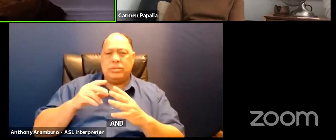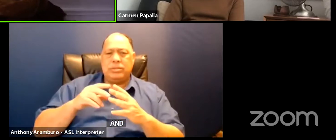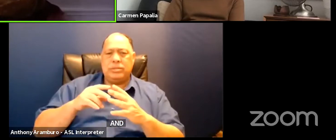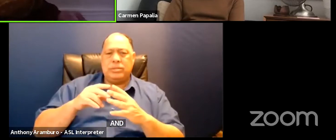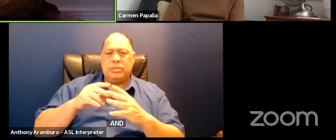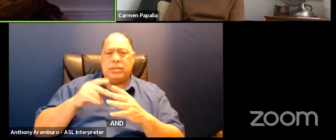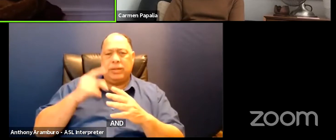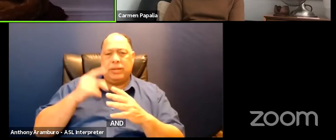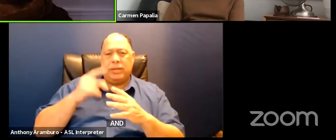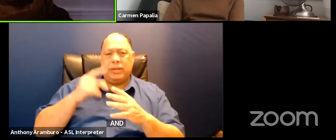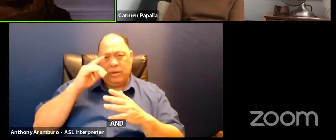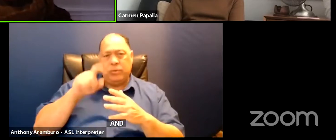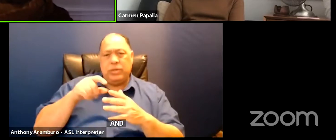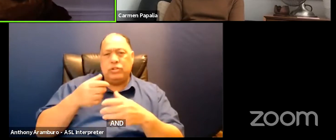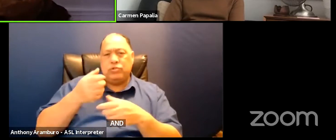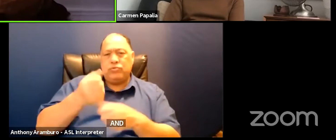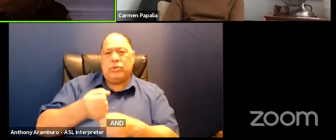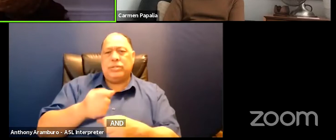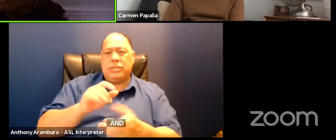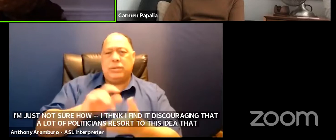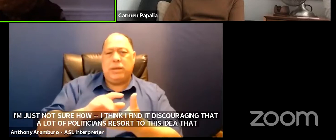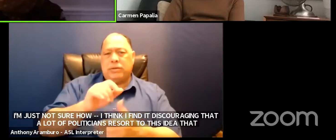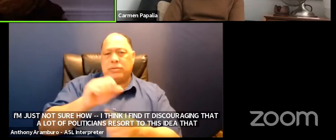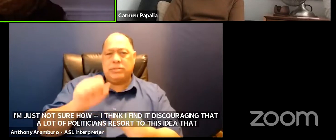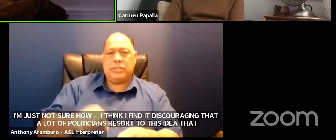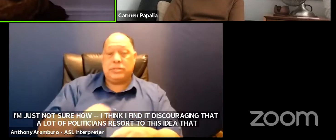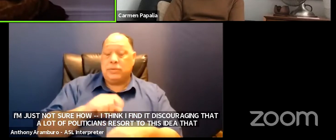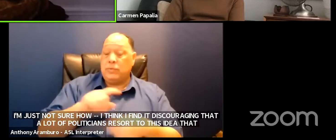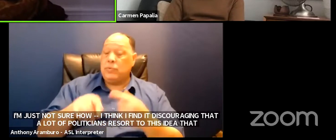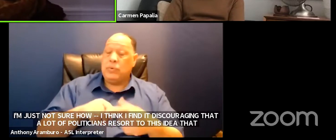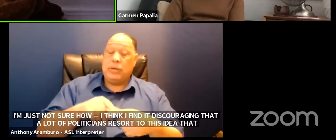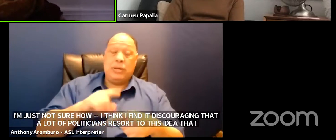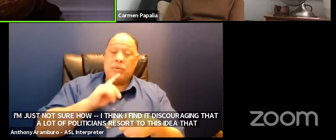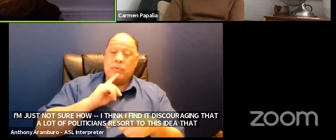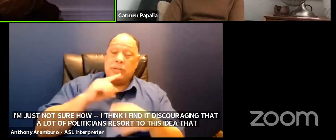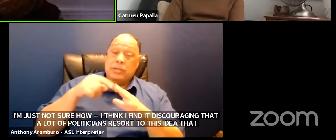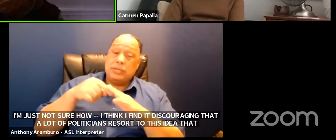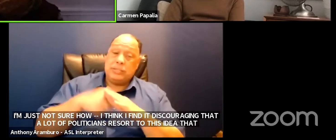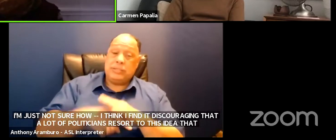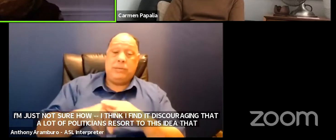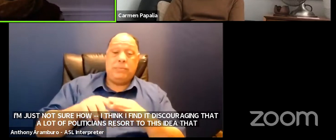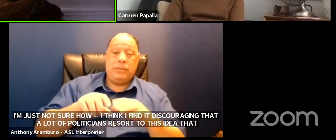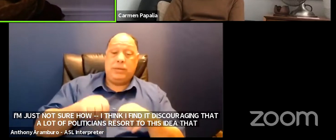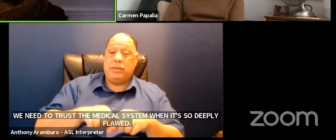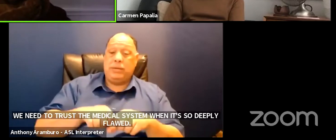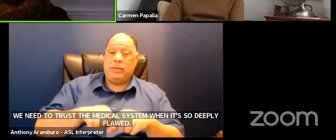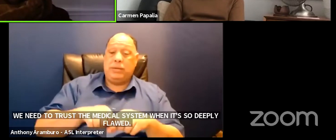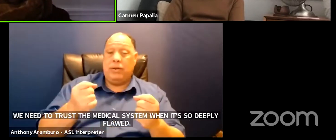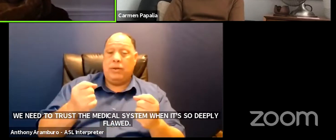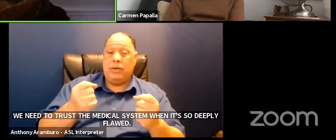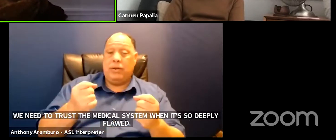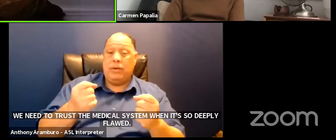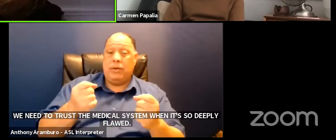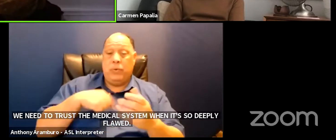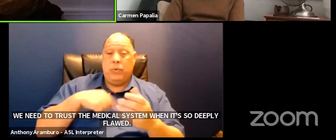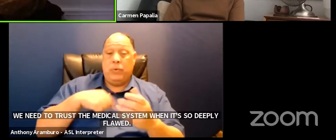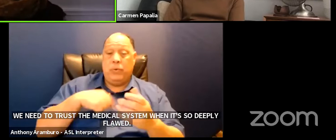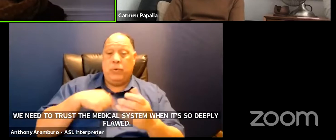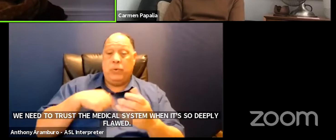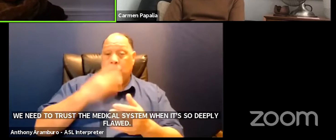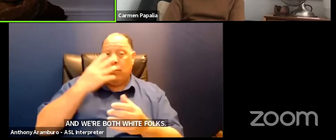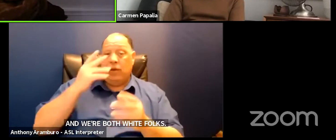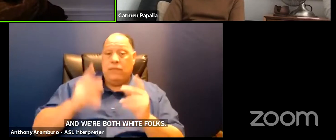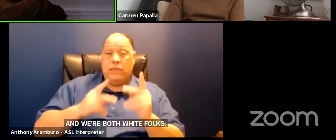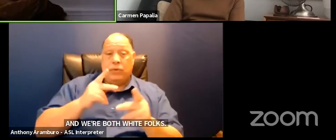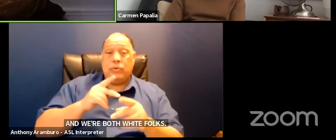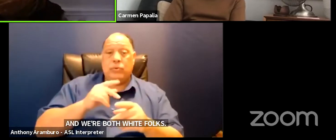that we need to trust the medical system when it's so deeply flawed. And we're both white folks, you know, we don't have the,